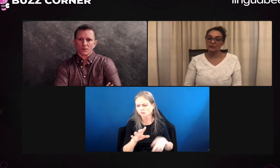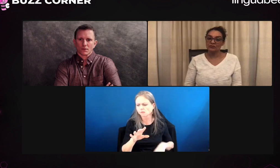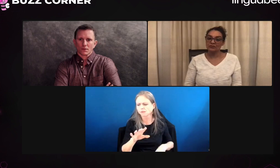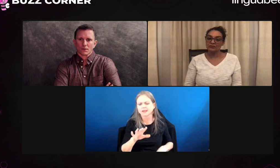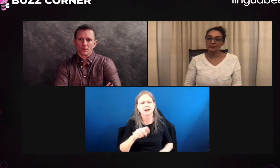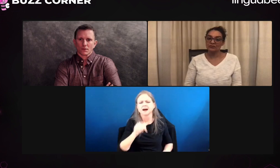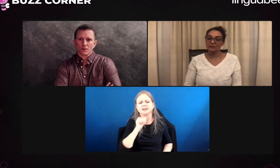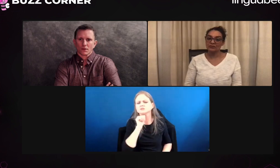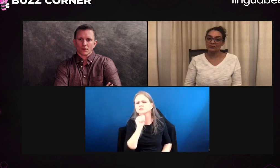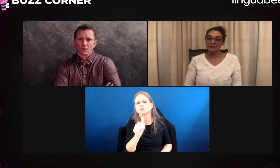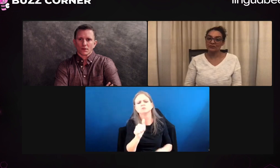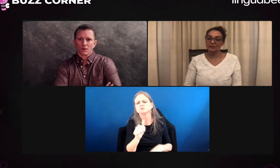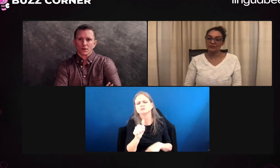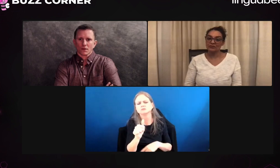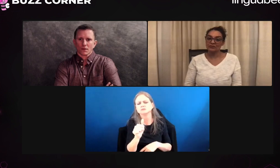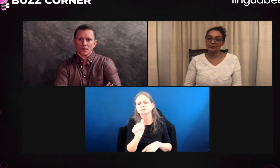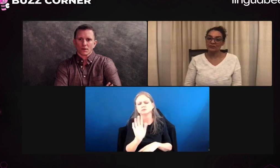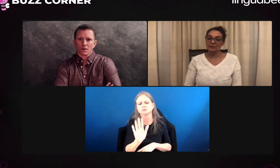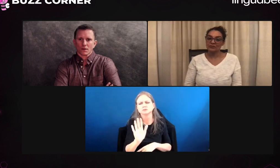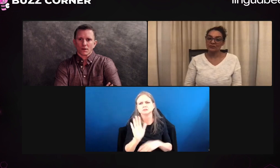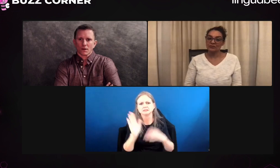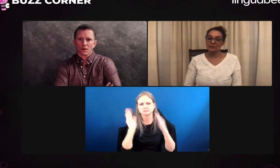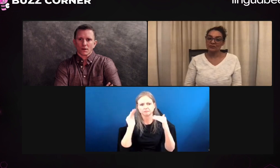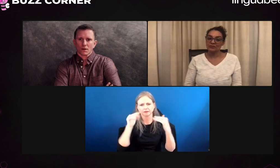can't specifically explain.